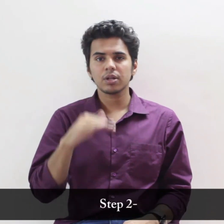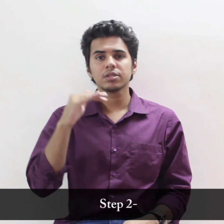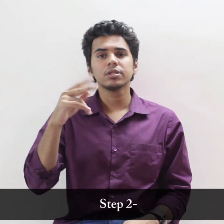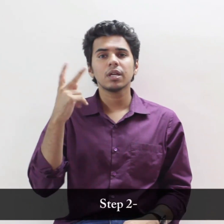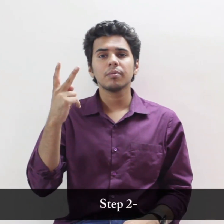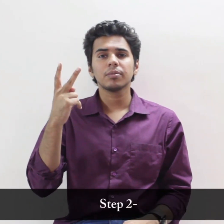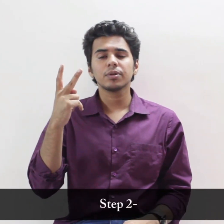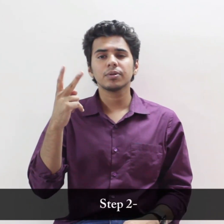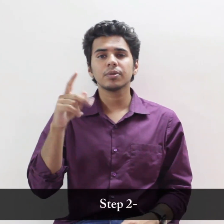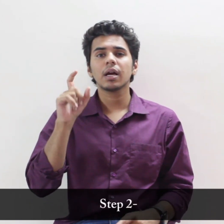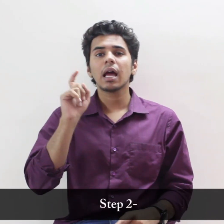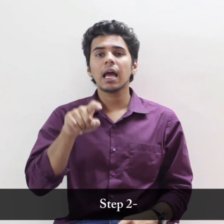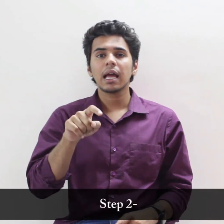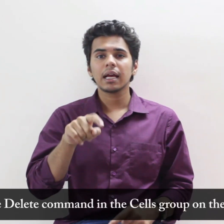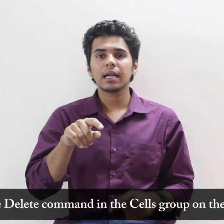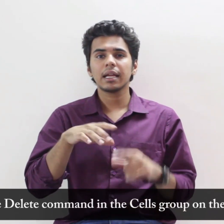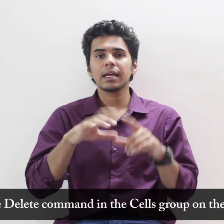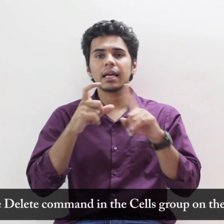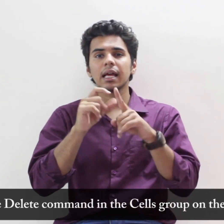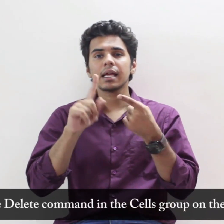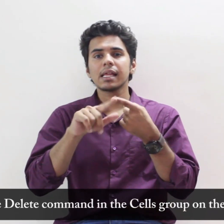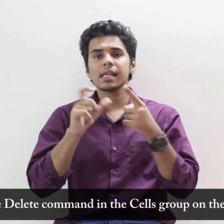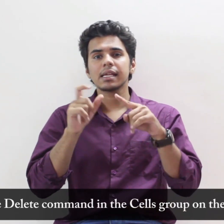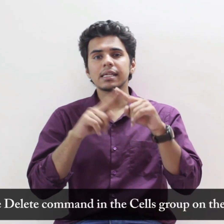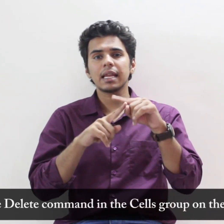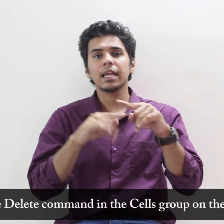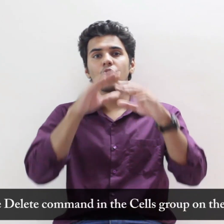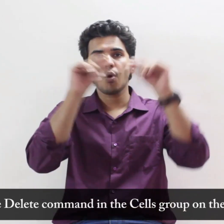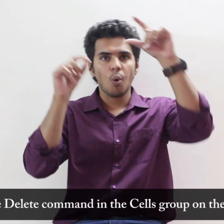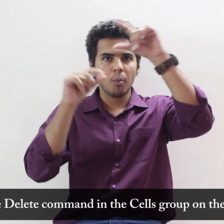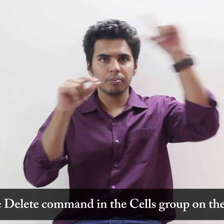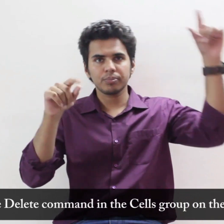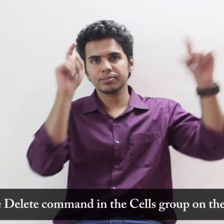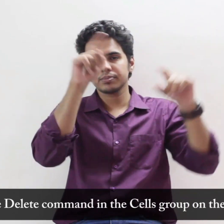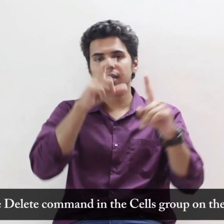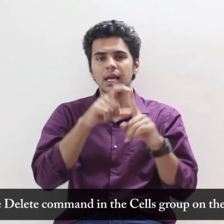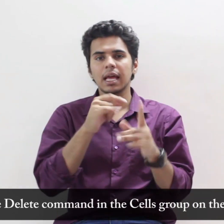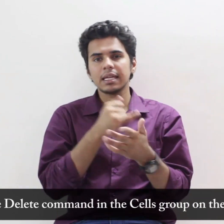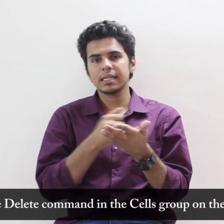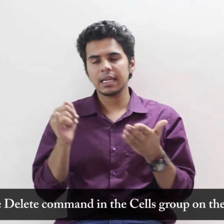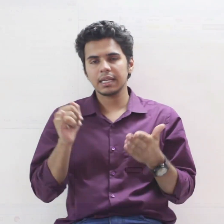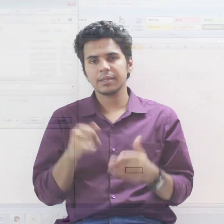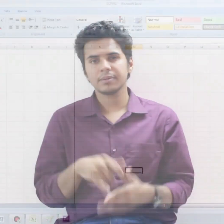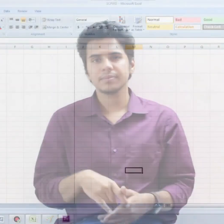delete. Step 2. Click the Delete command in the Cells group on the Home tab.